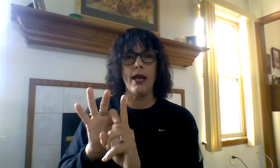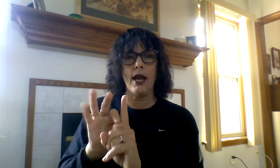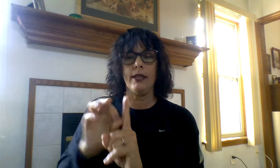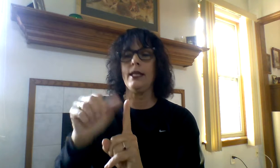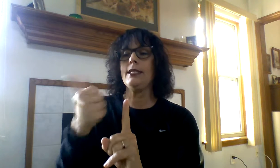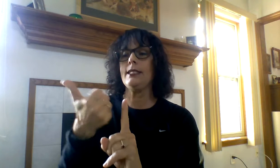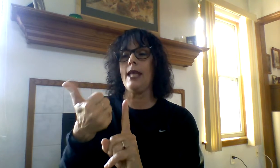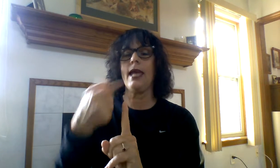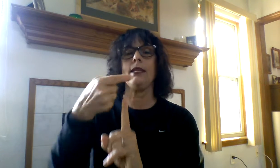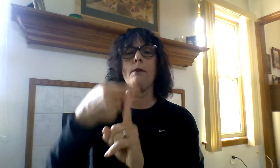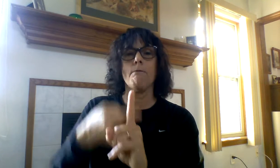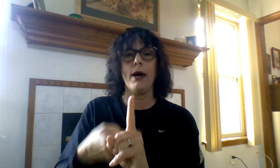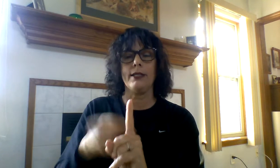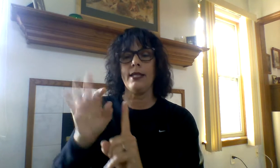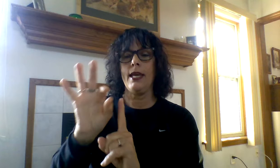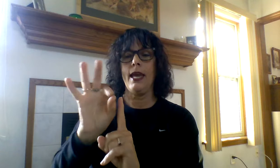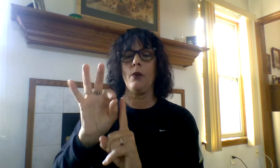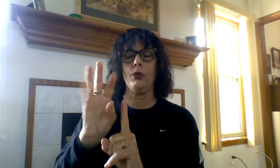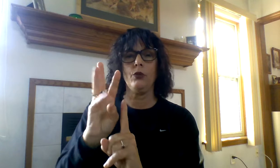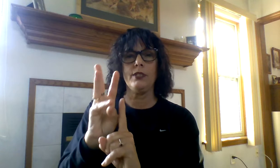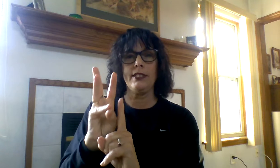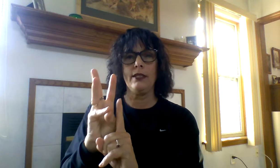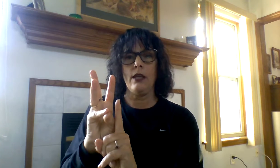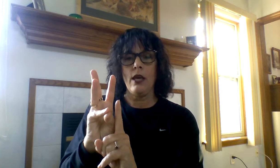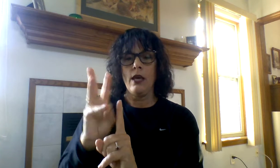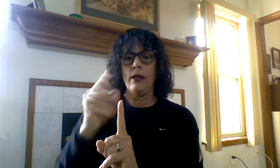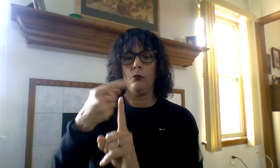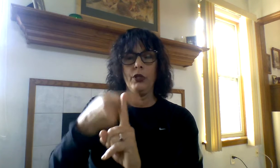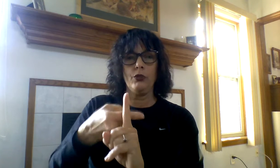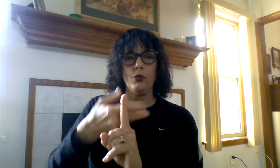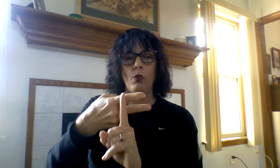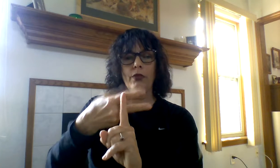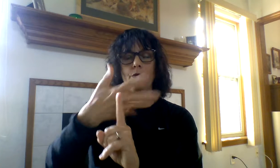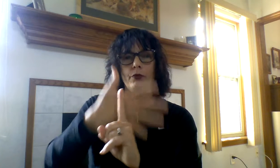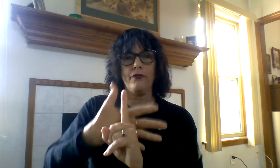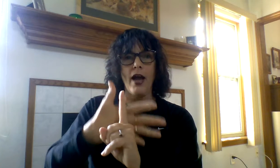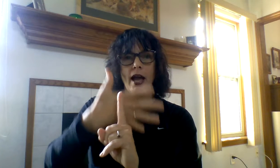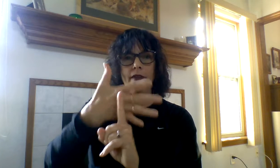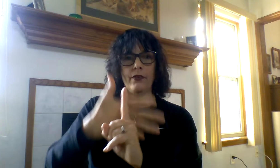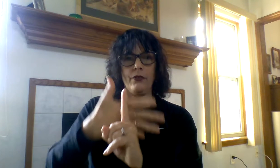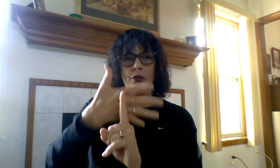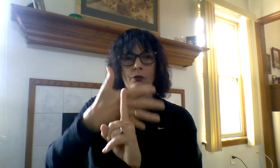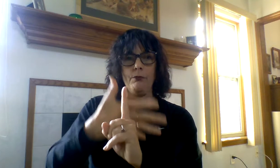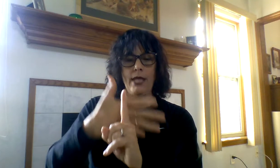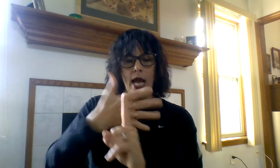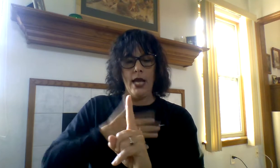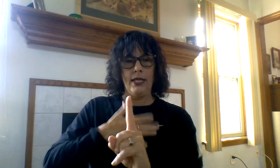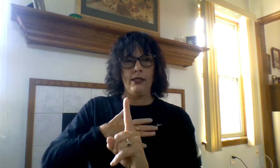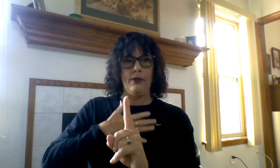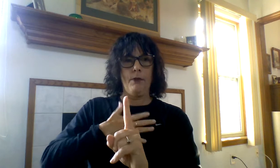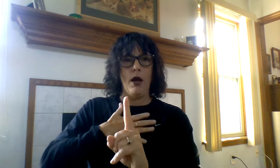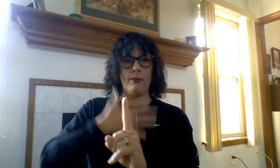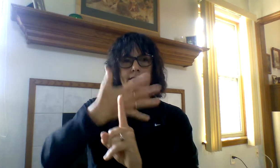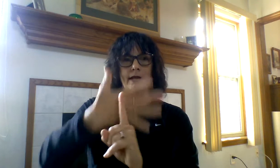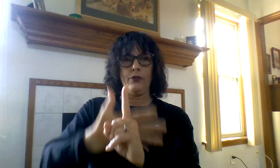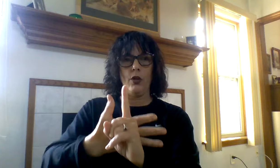9, 10 months. And when you do 1 through 5, they're behind the palm side of your hand